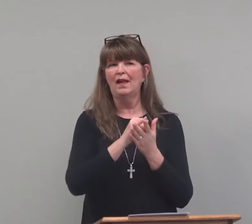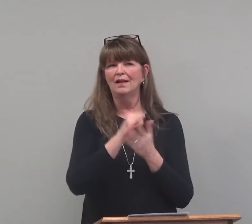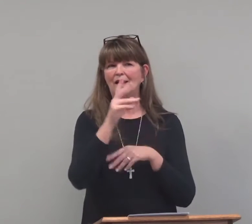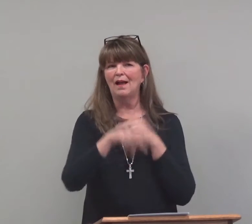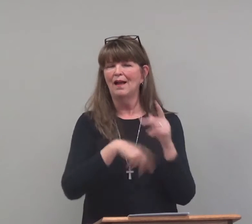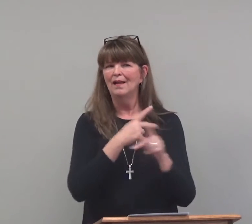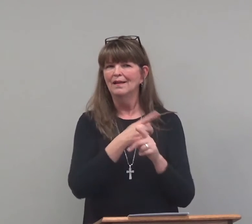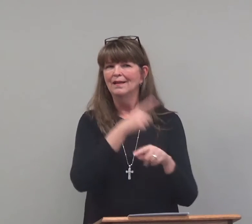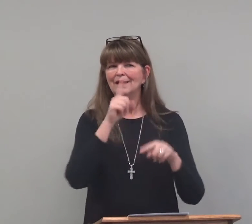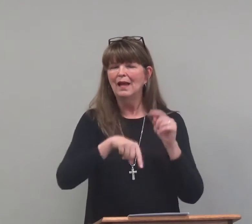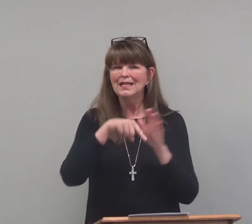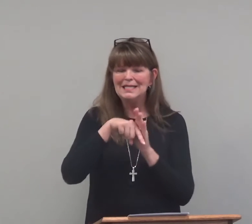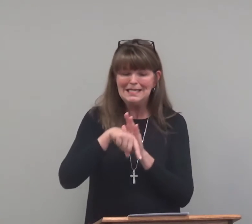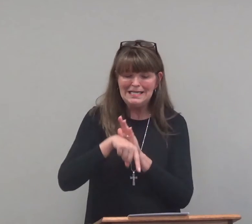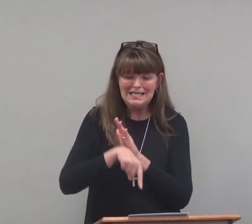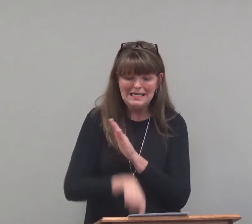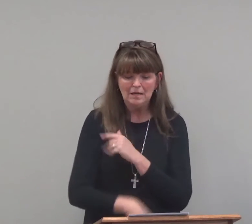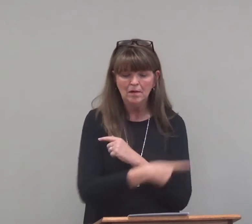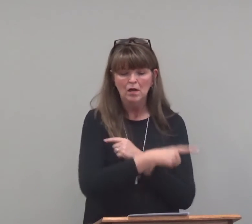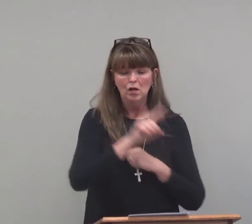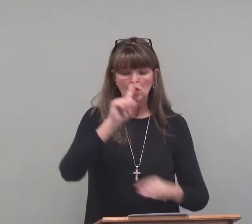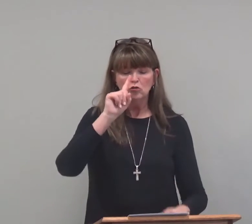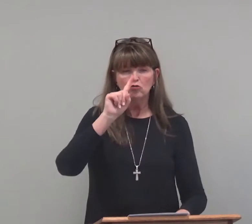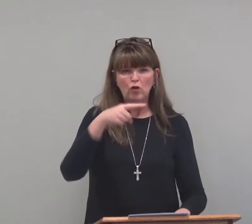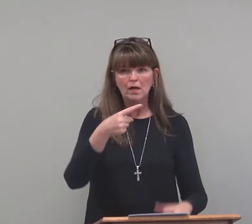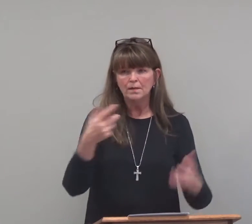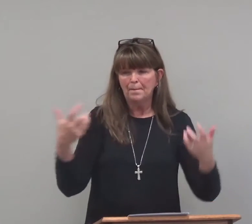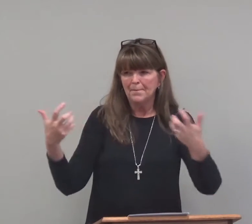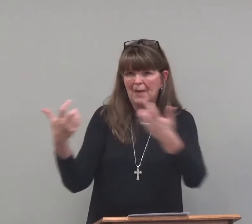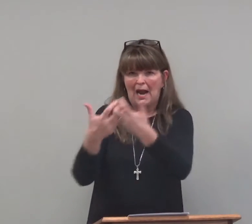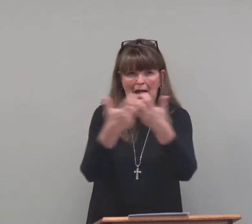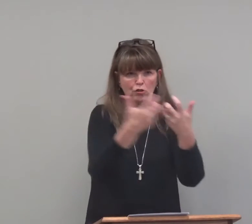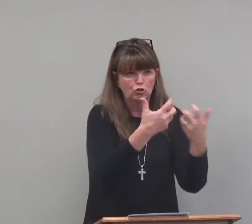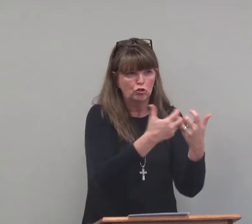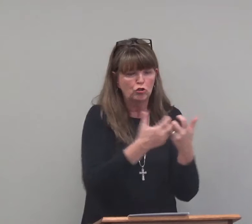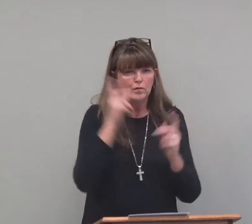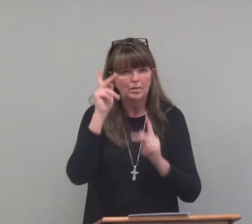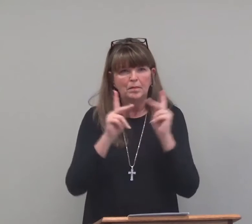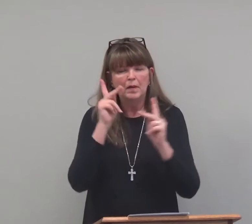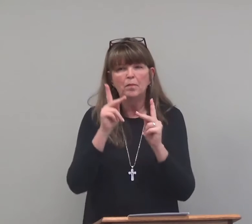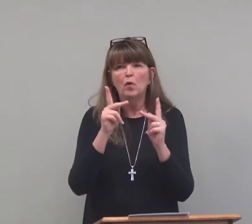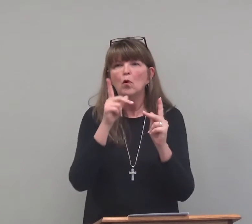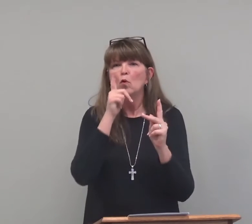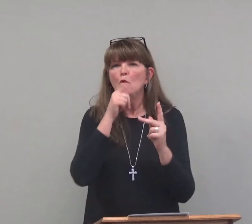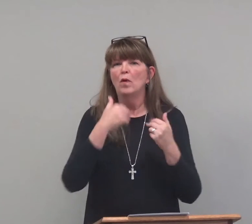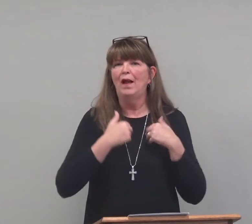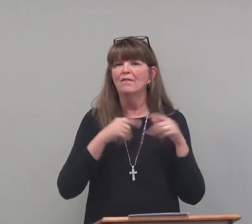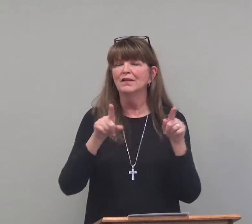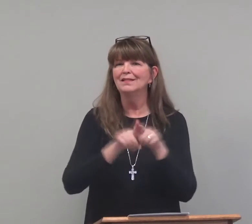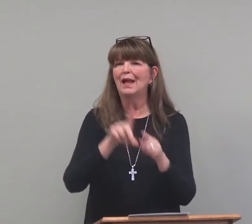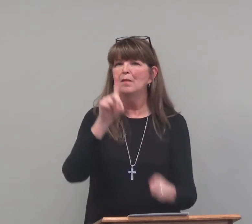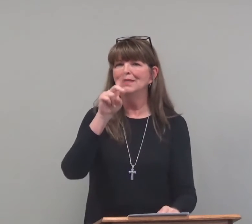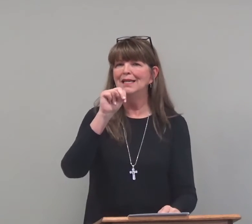find that through Ancestry or 23andMe. They don't get that deep. They just match people who have the